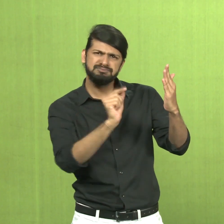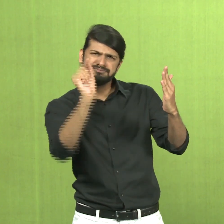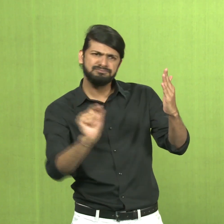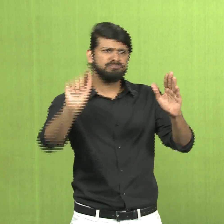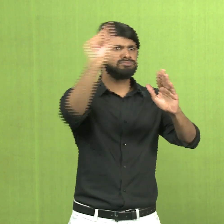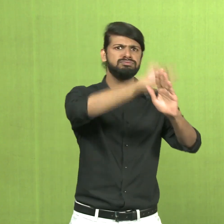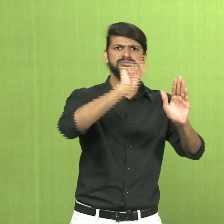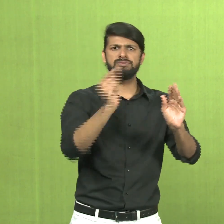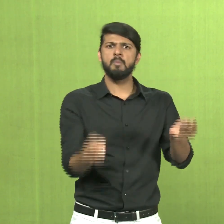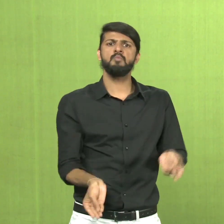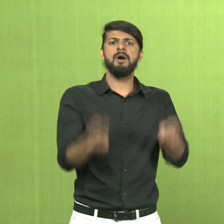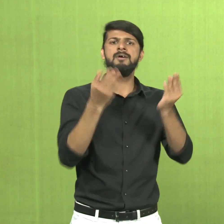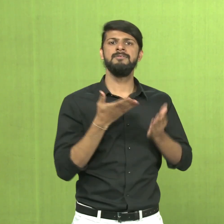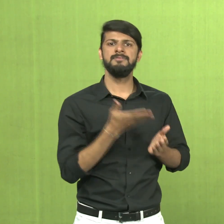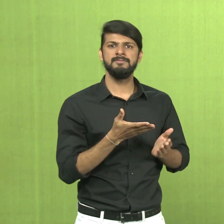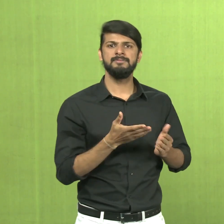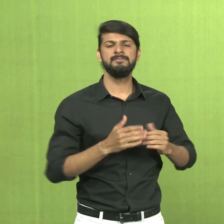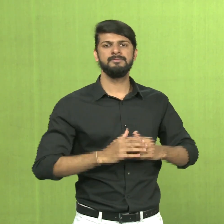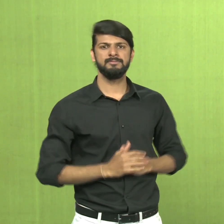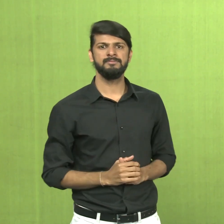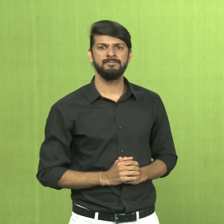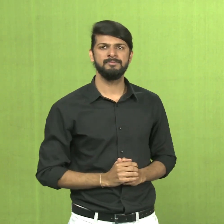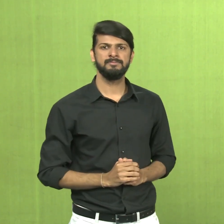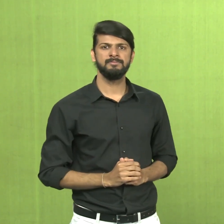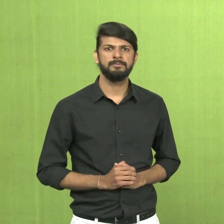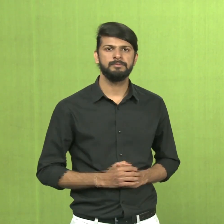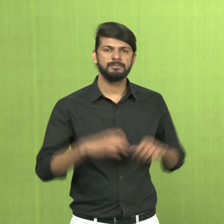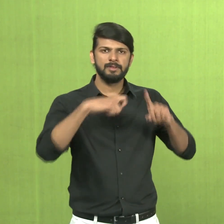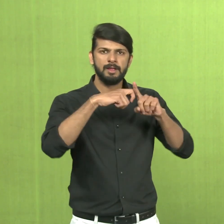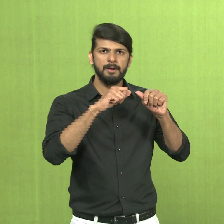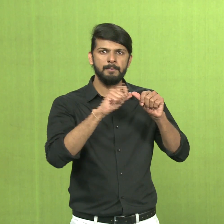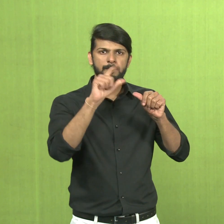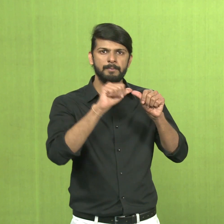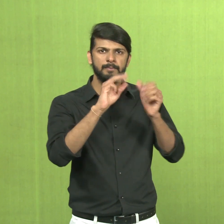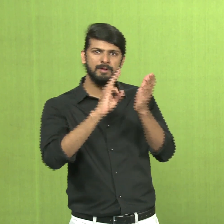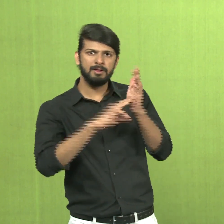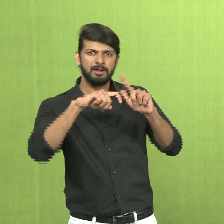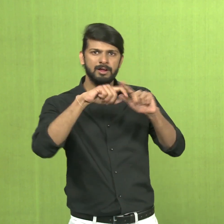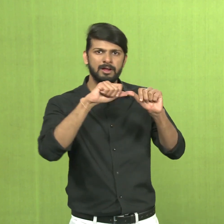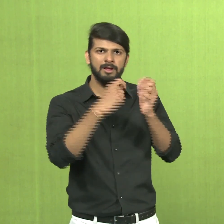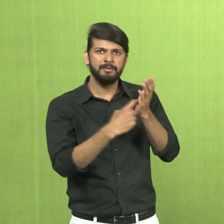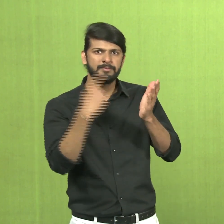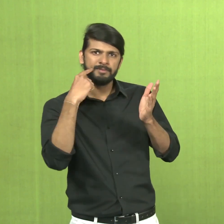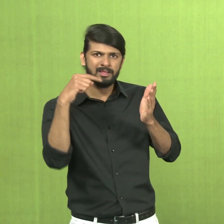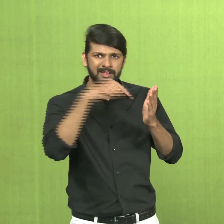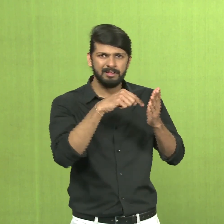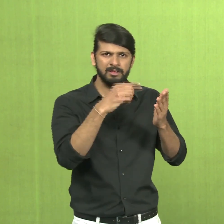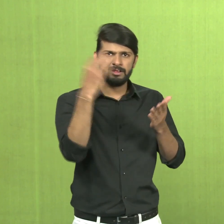Black color is used only for the outlining work. Kalamkari the